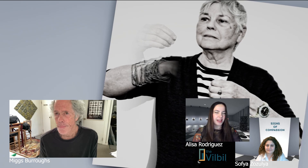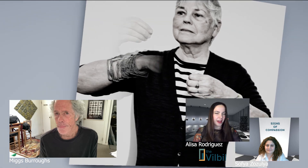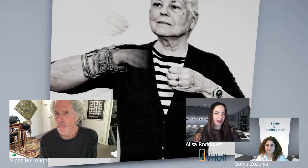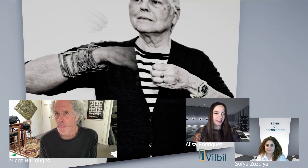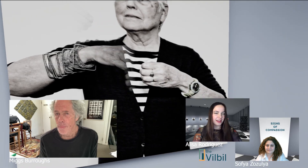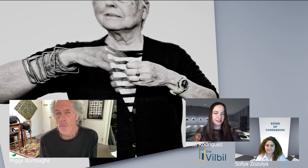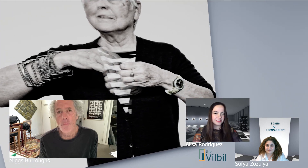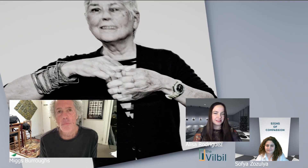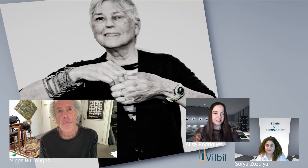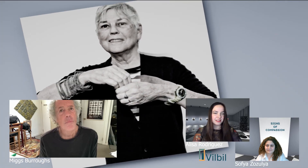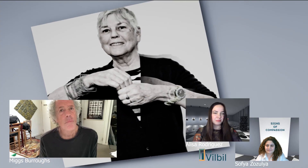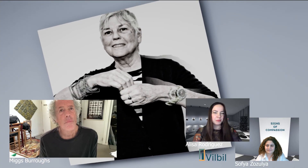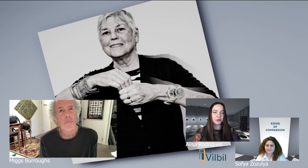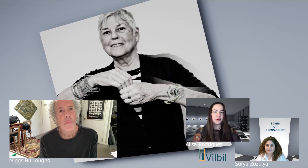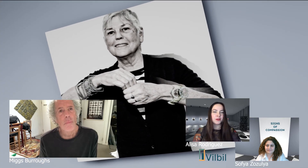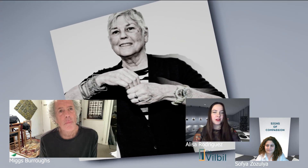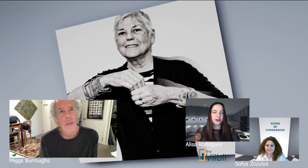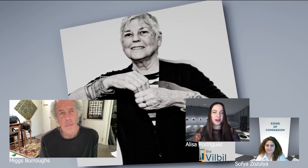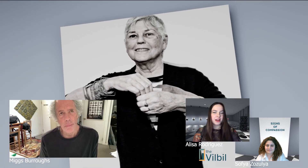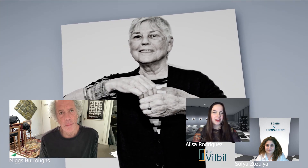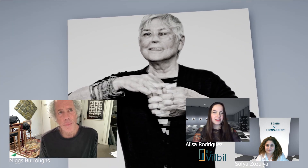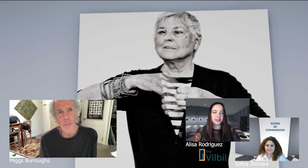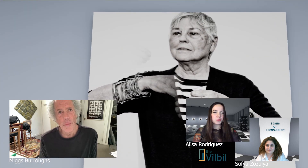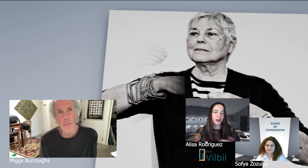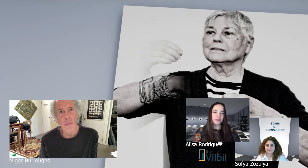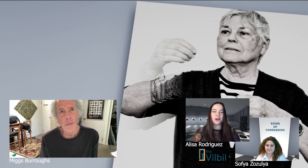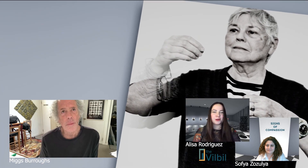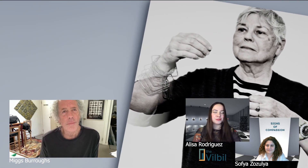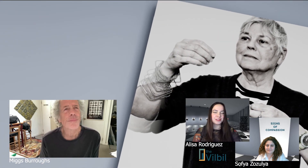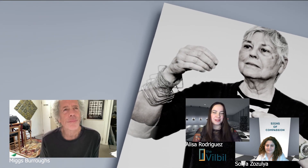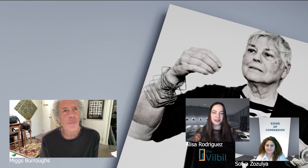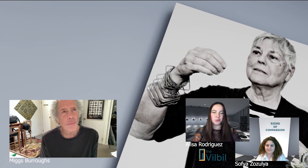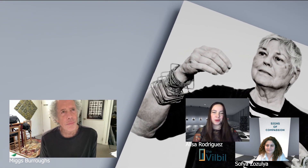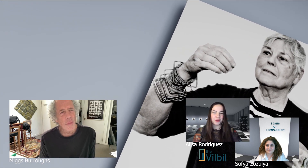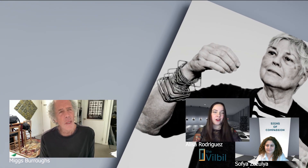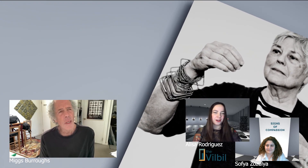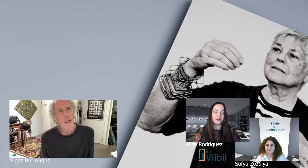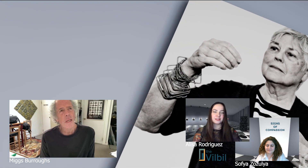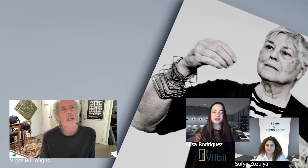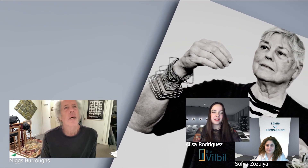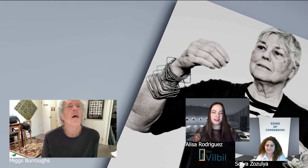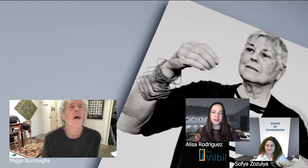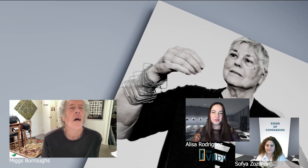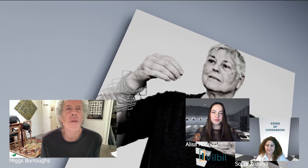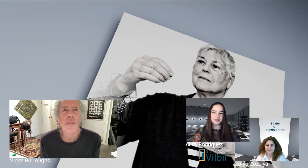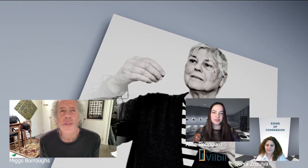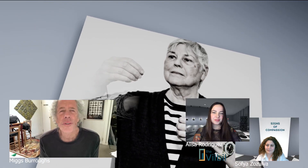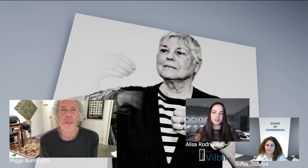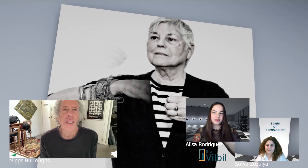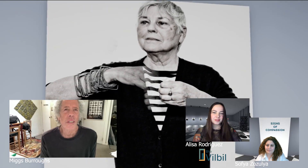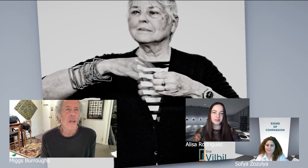sang and the people, that's what I found in one of the articles. Oh, that's interesting.